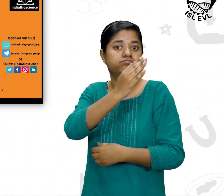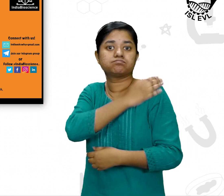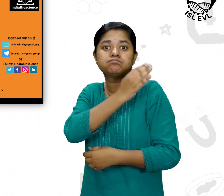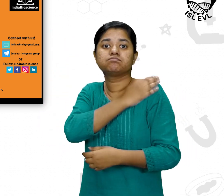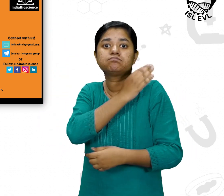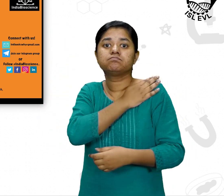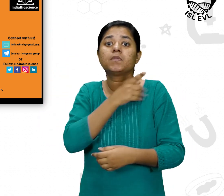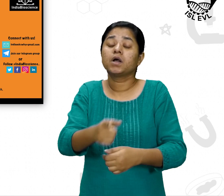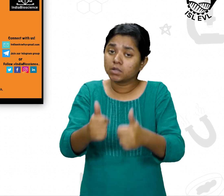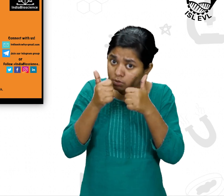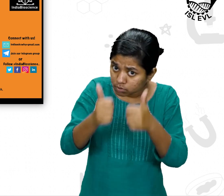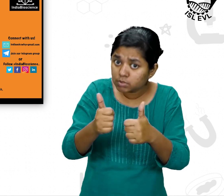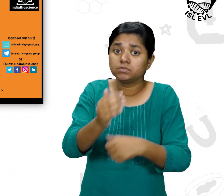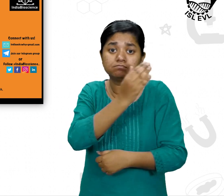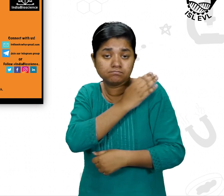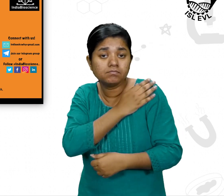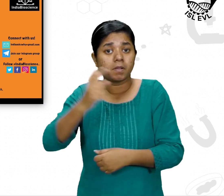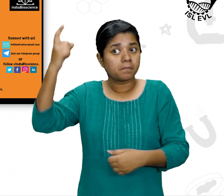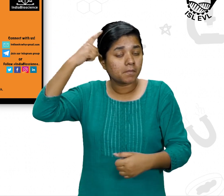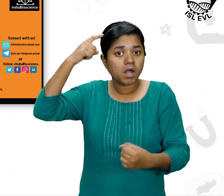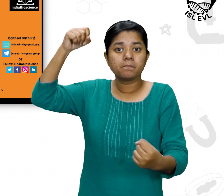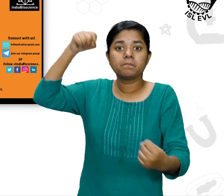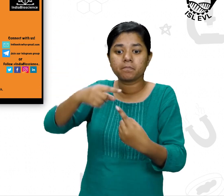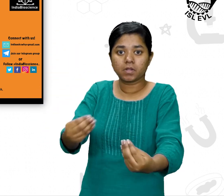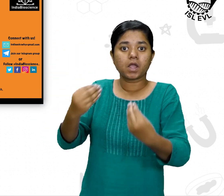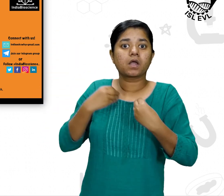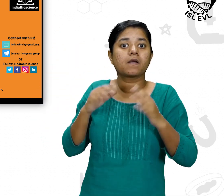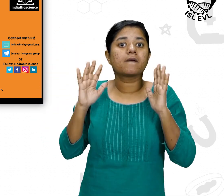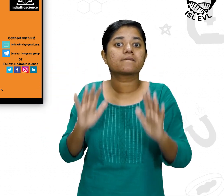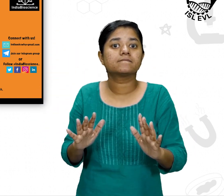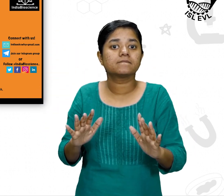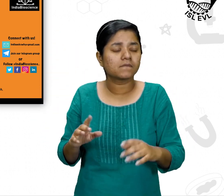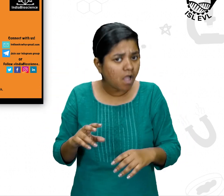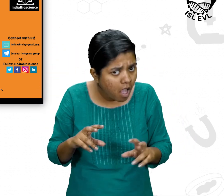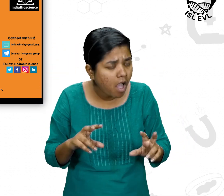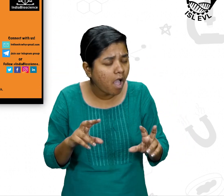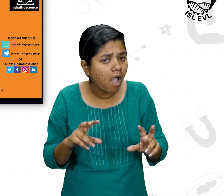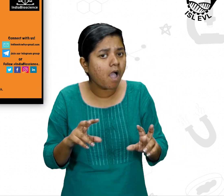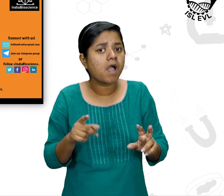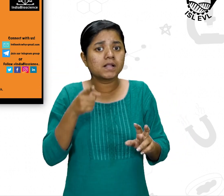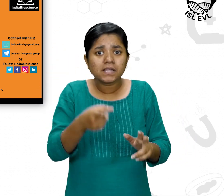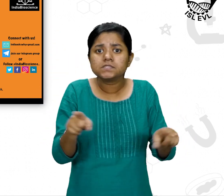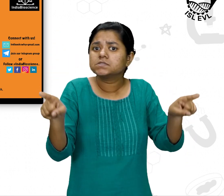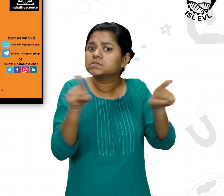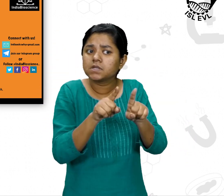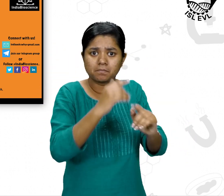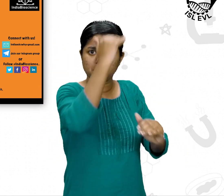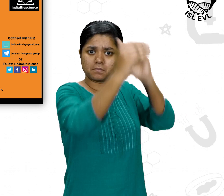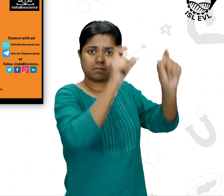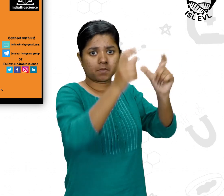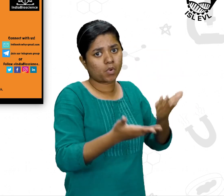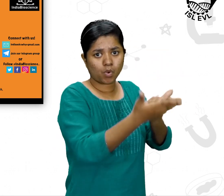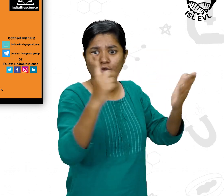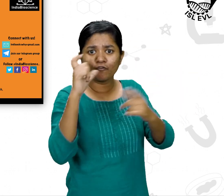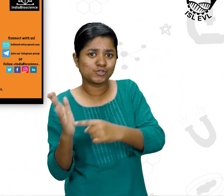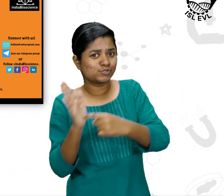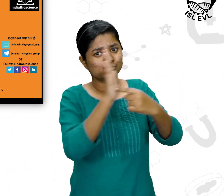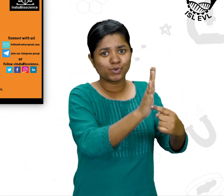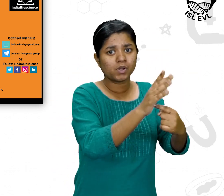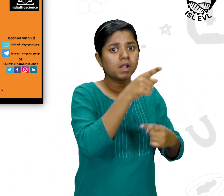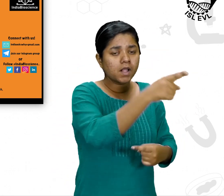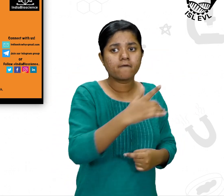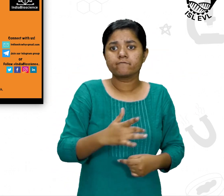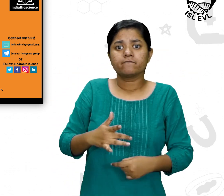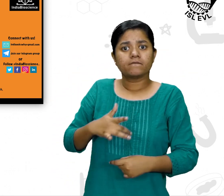This shows up as a pleasure signal that the scientists see in the experiment. And as a result, we are filled with